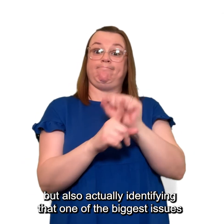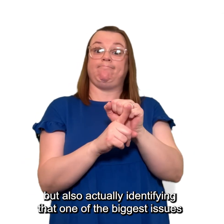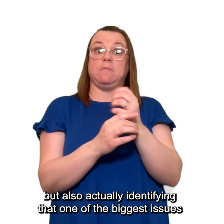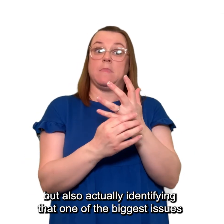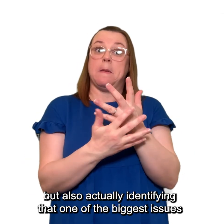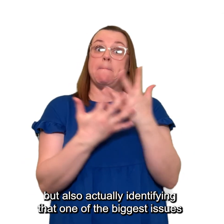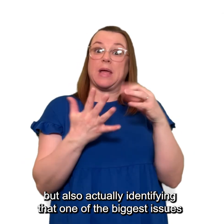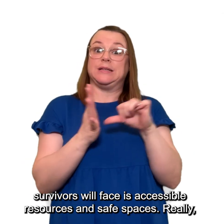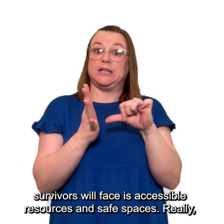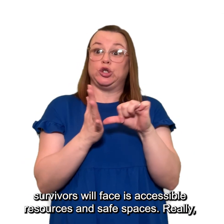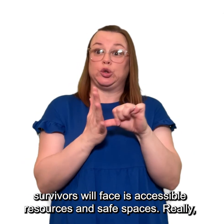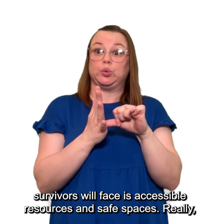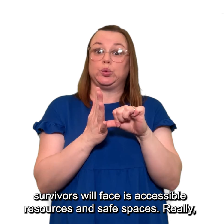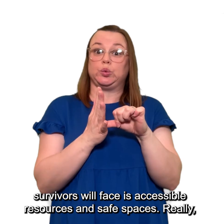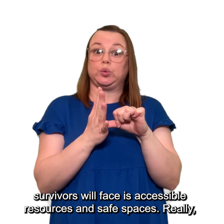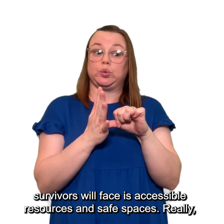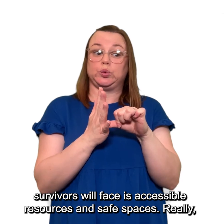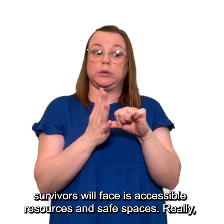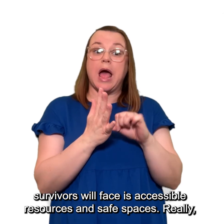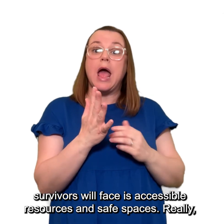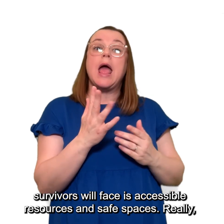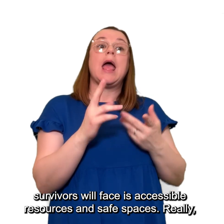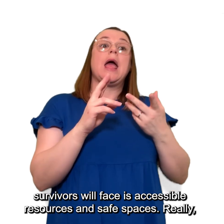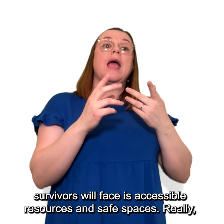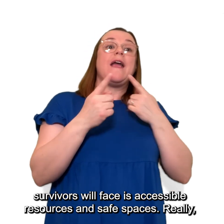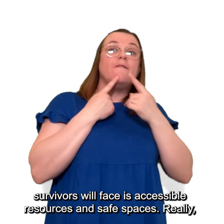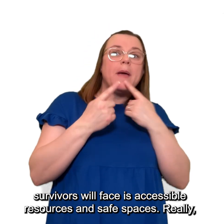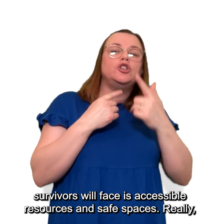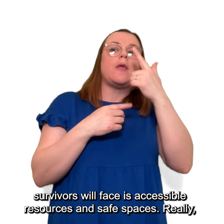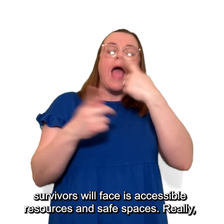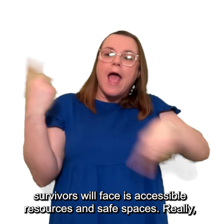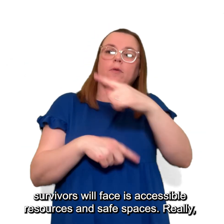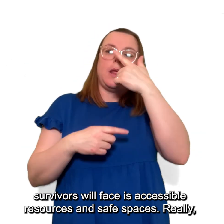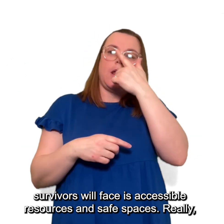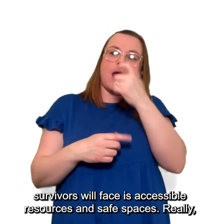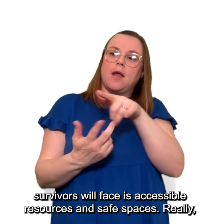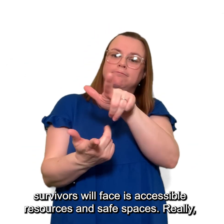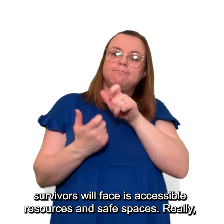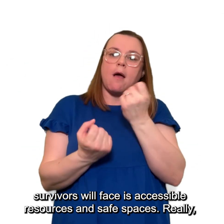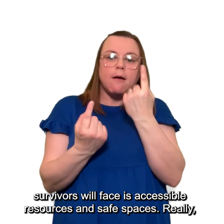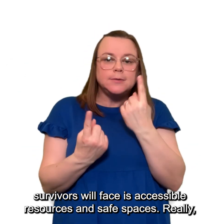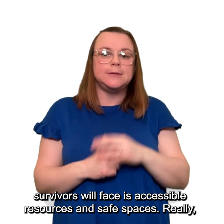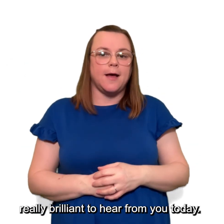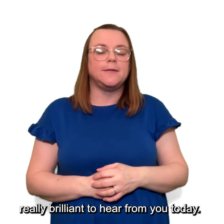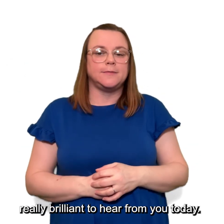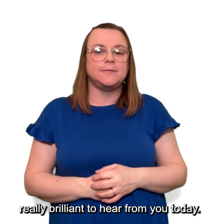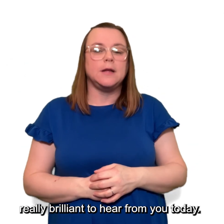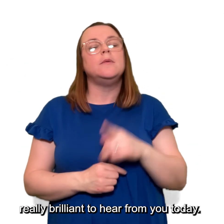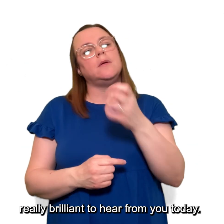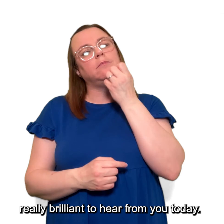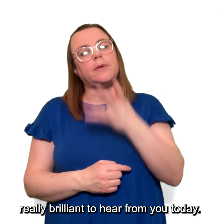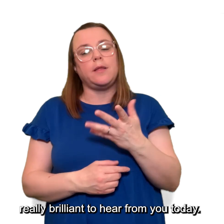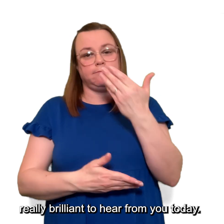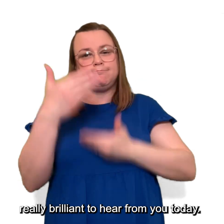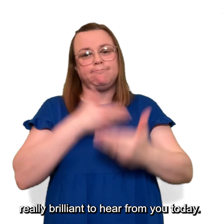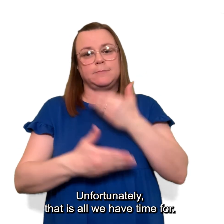identifying that one of the biggest issues survivors will face is accessible resource and safe spaces. Really, really brilliant to hear